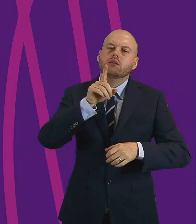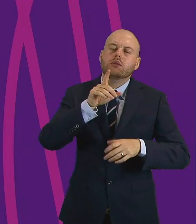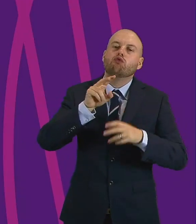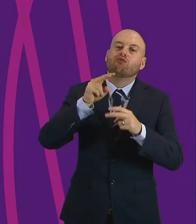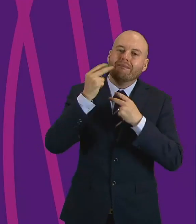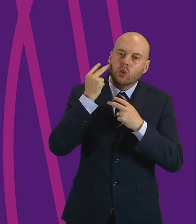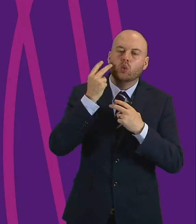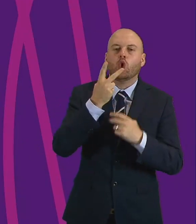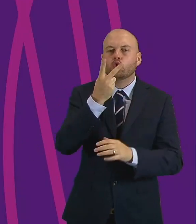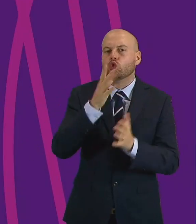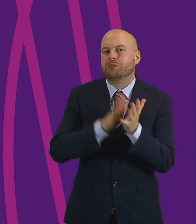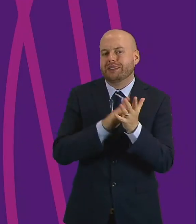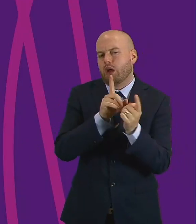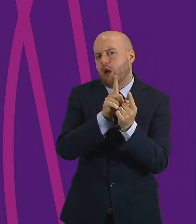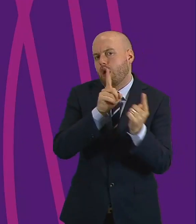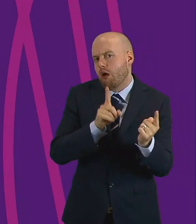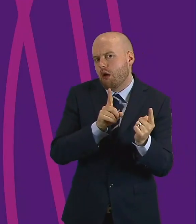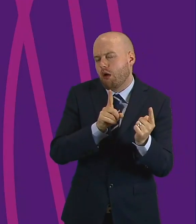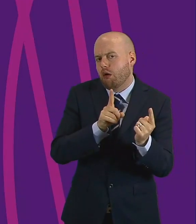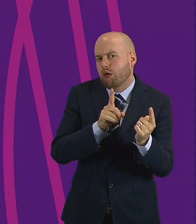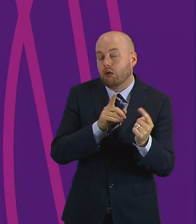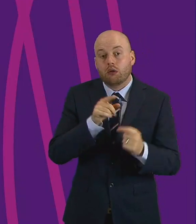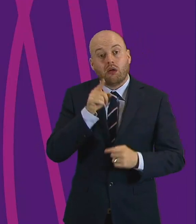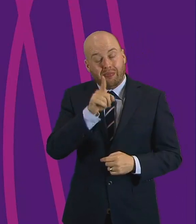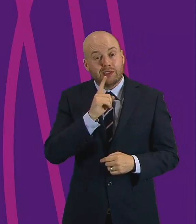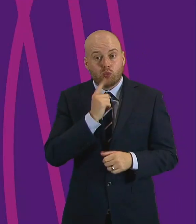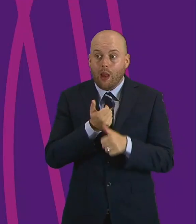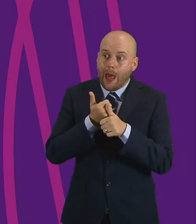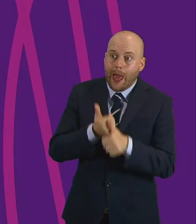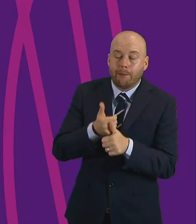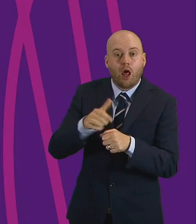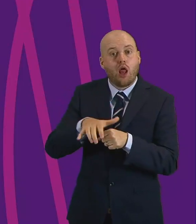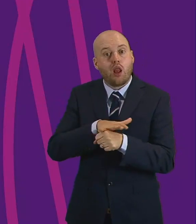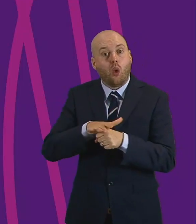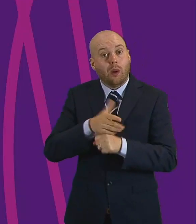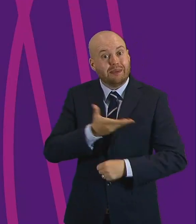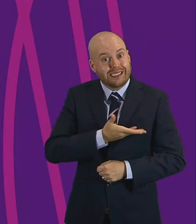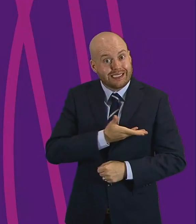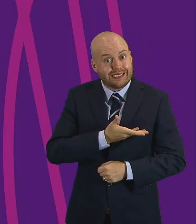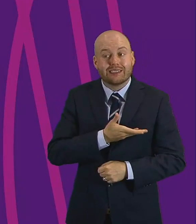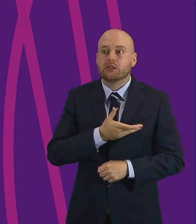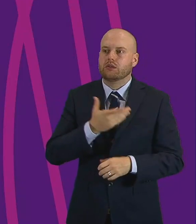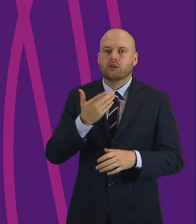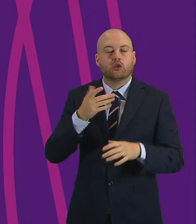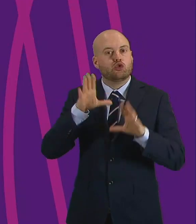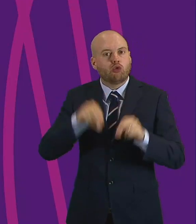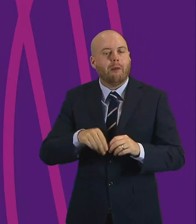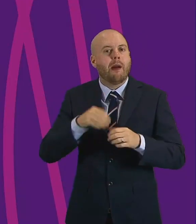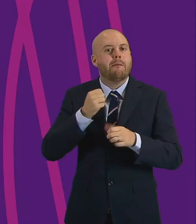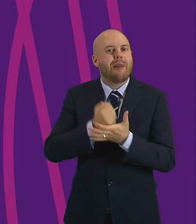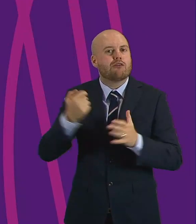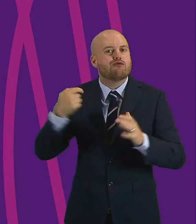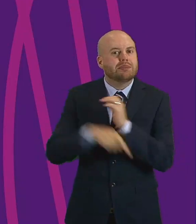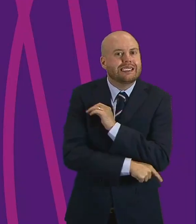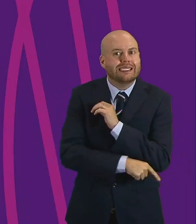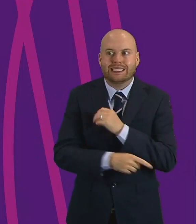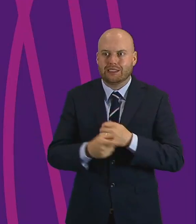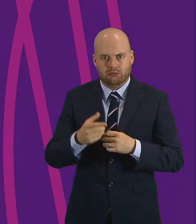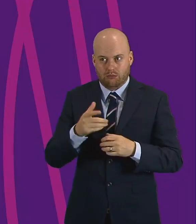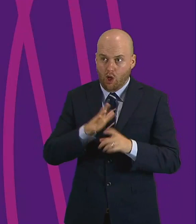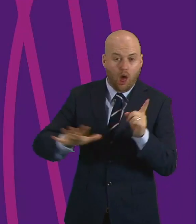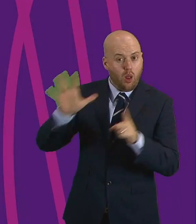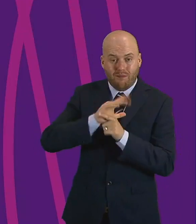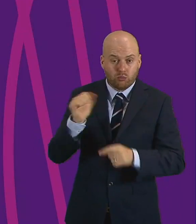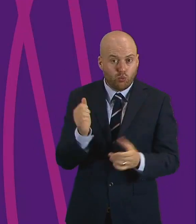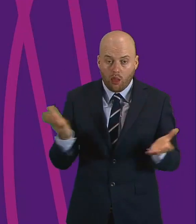will not only bolster local businesses, but stop closures and bankruptcies in towns right across the country. Now, I know that the Scottish Government have